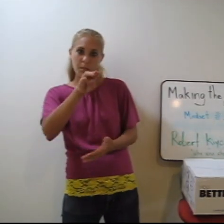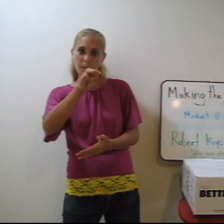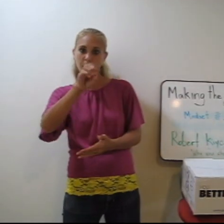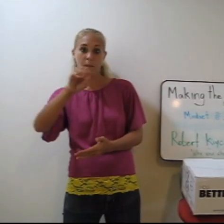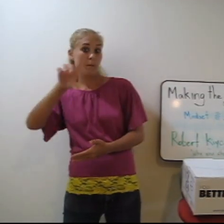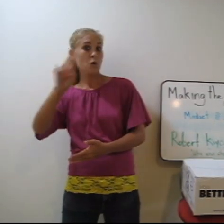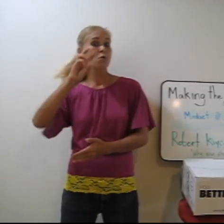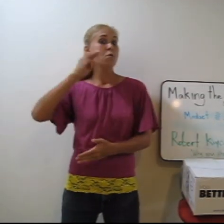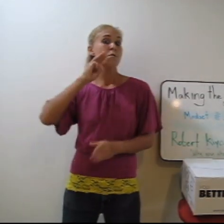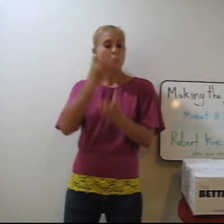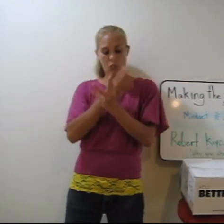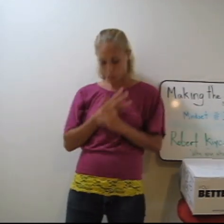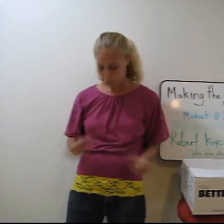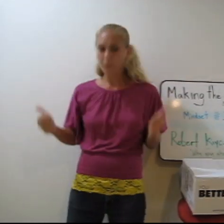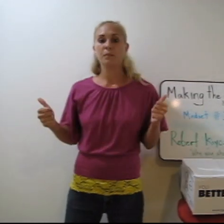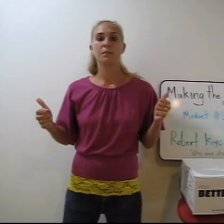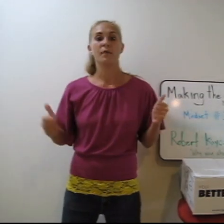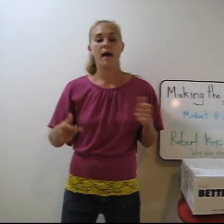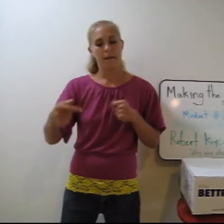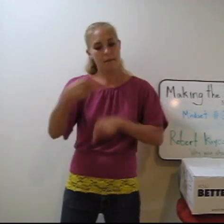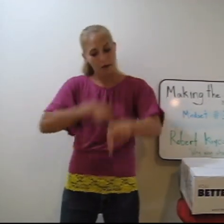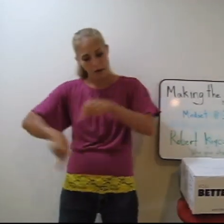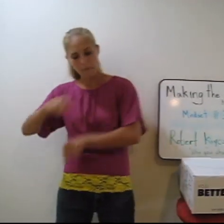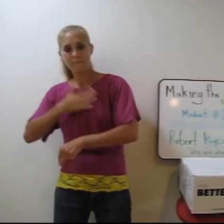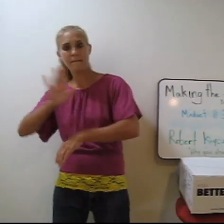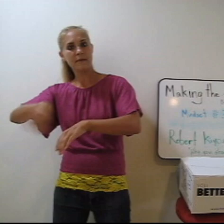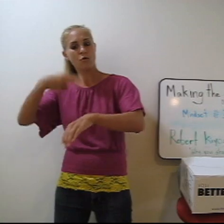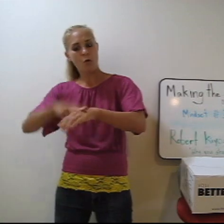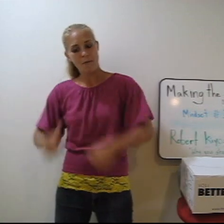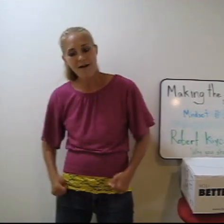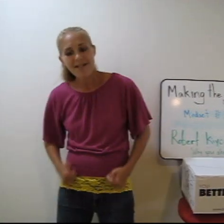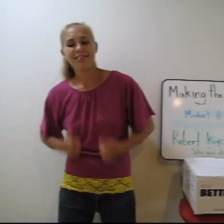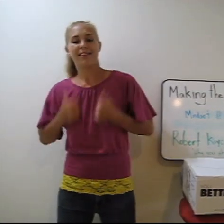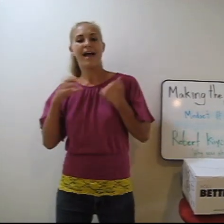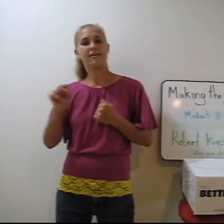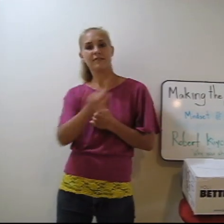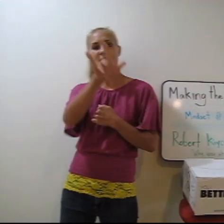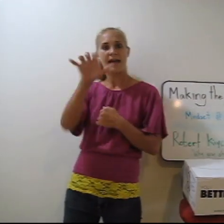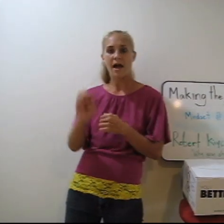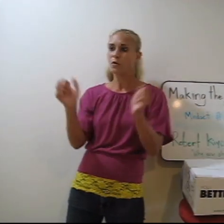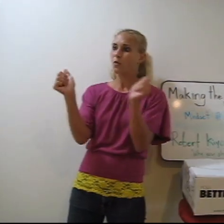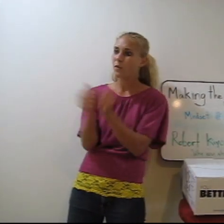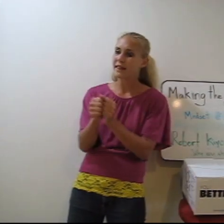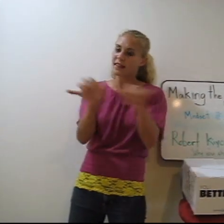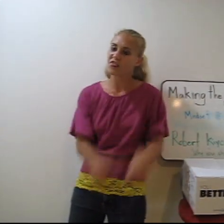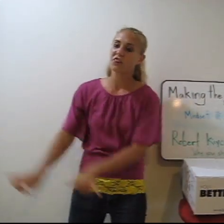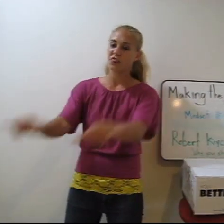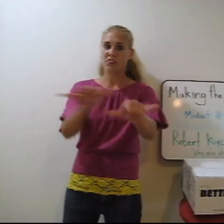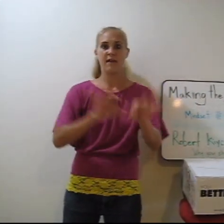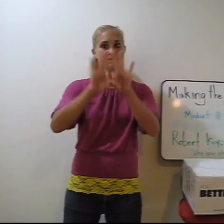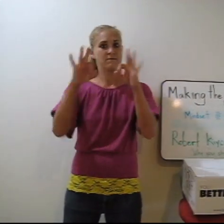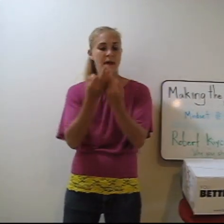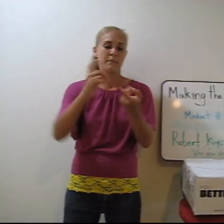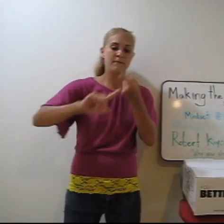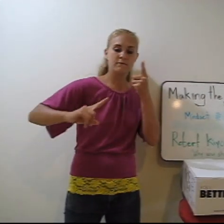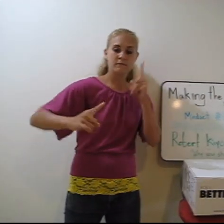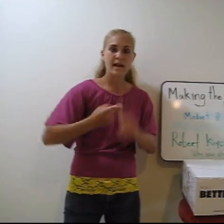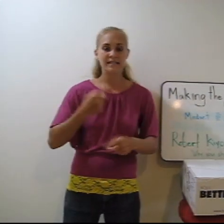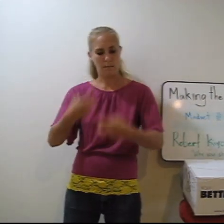wear off. You will go back to your regular life routine, mix with your same old family and peer group, and be hit with the complexity